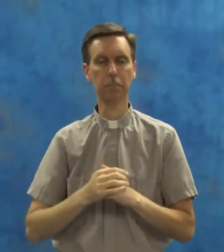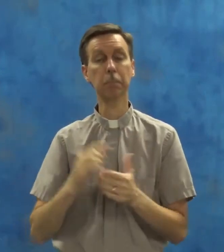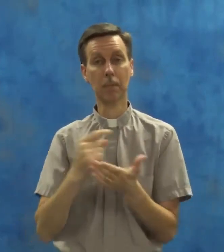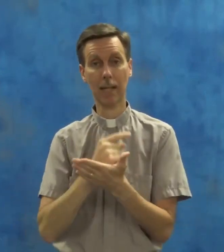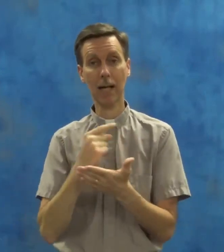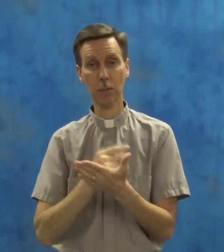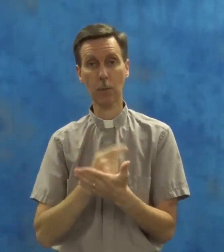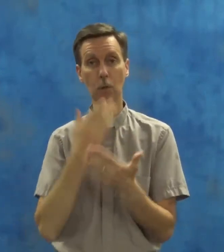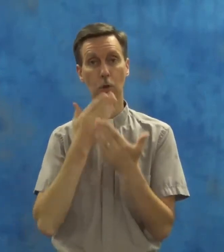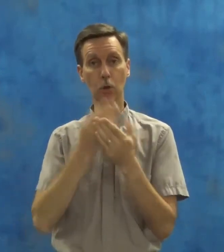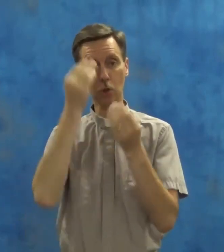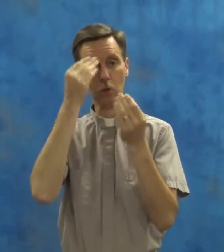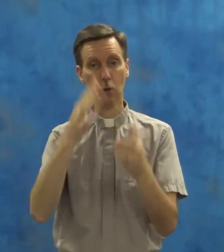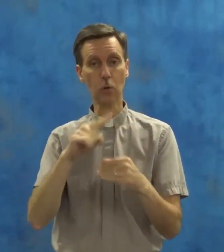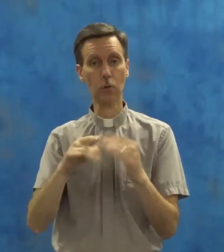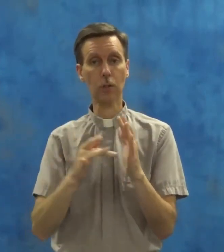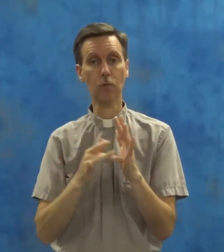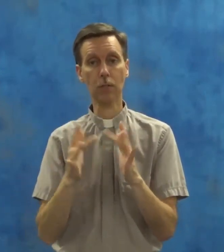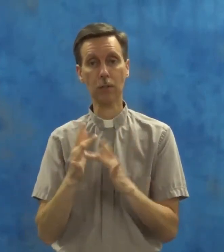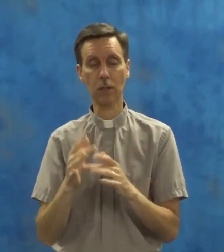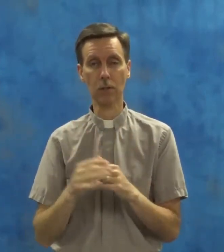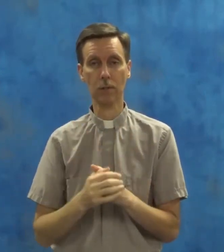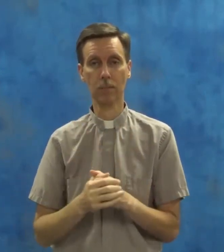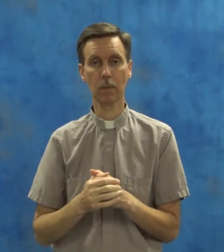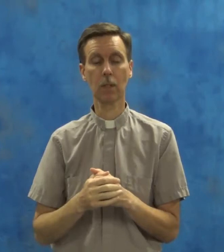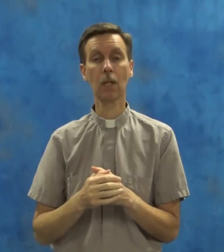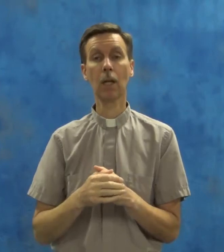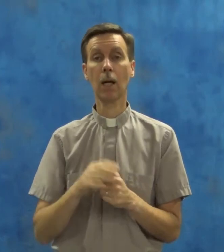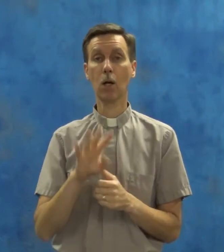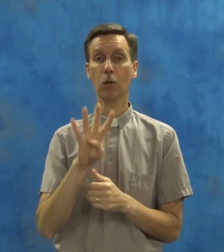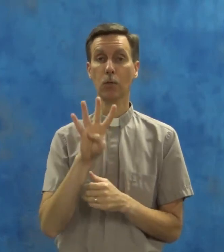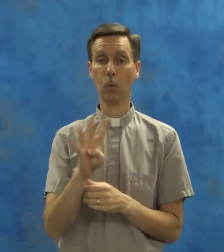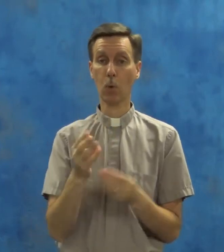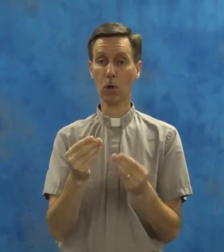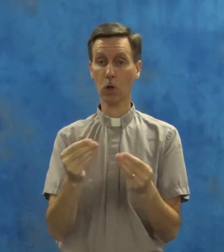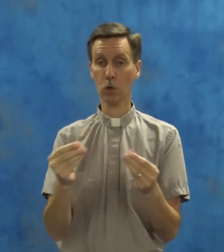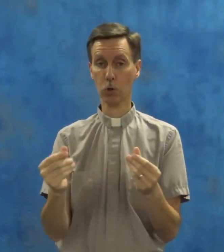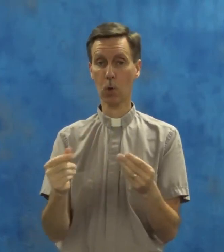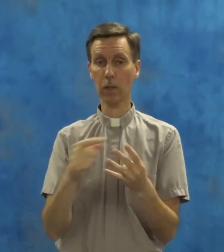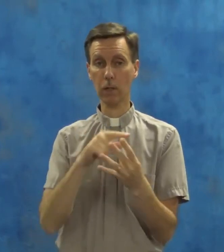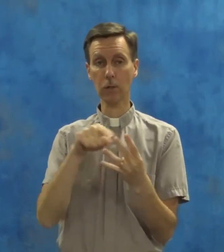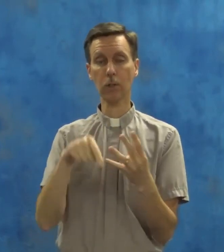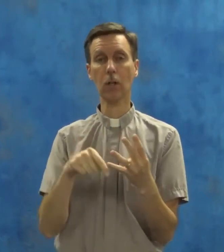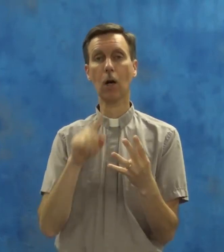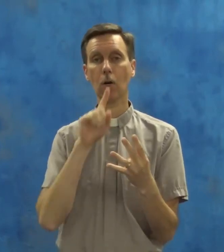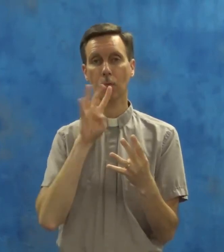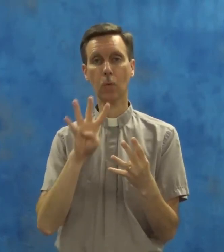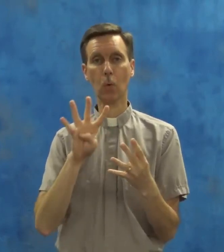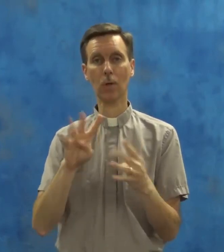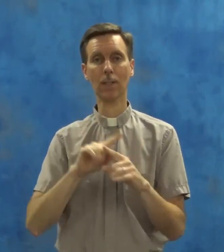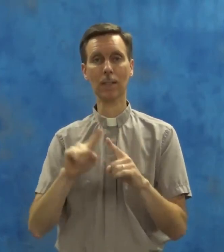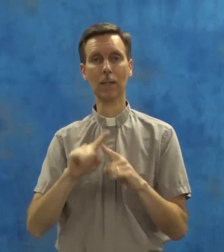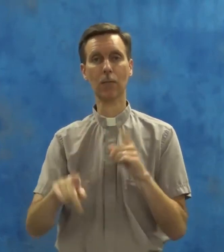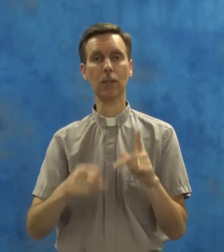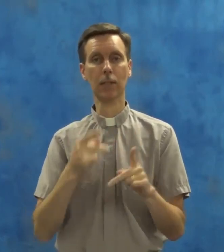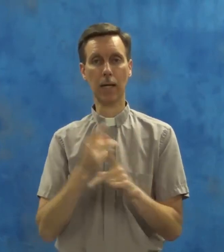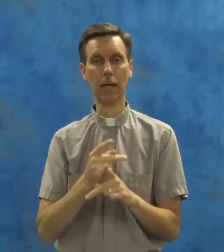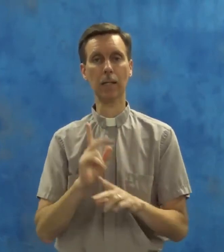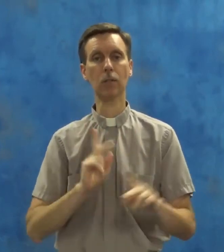the gospel, the good news of Jesus. The 4 soils are 4 different kinds